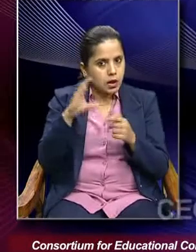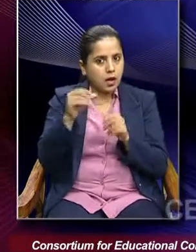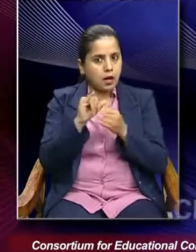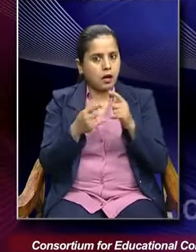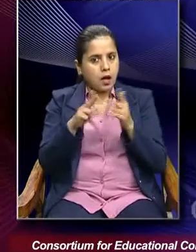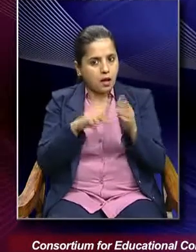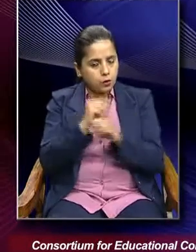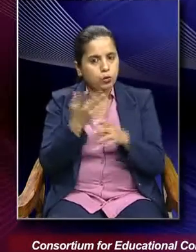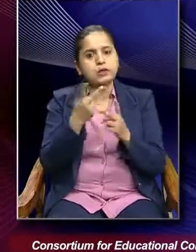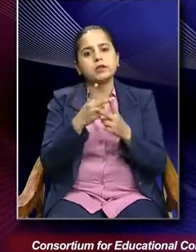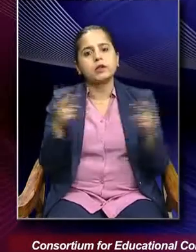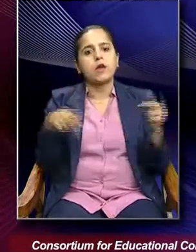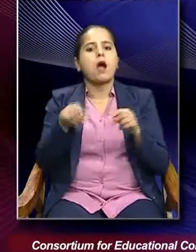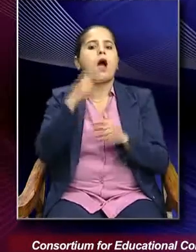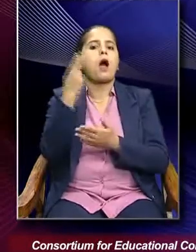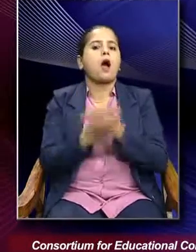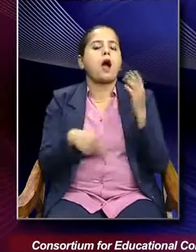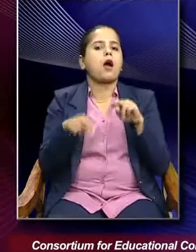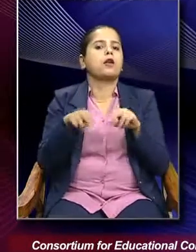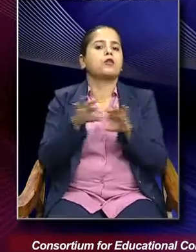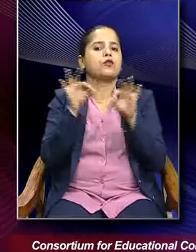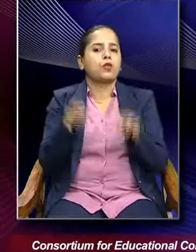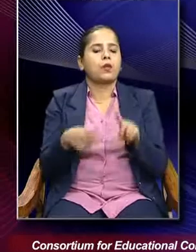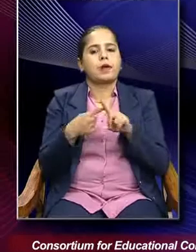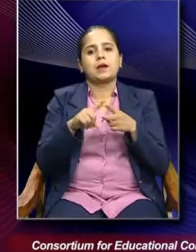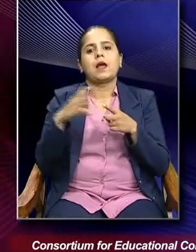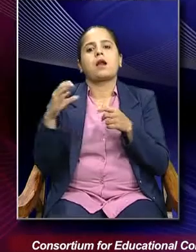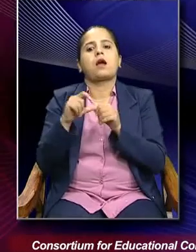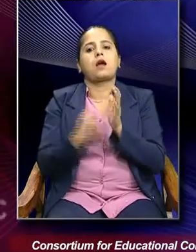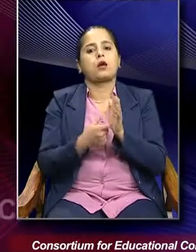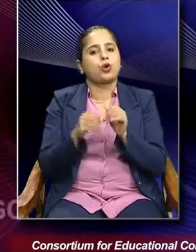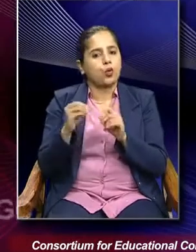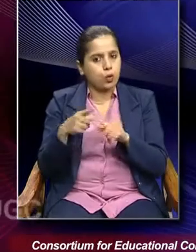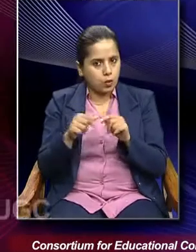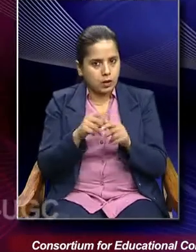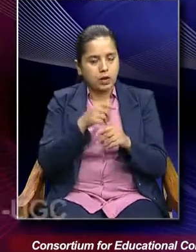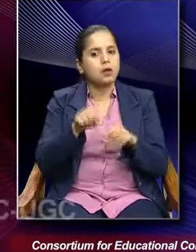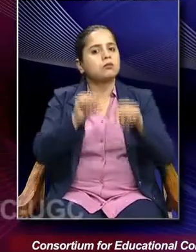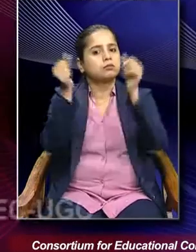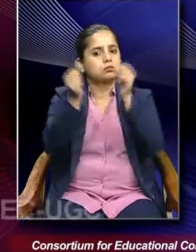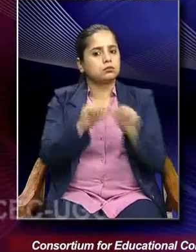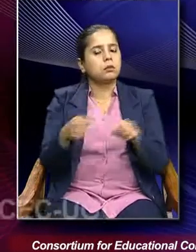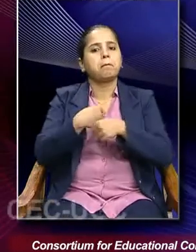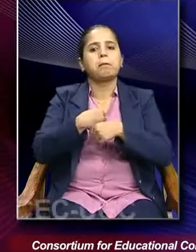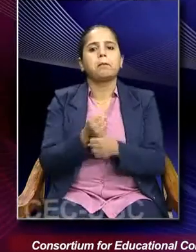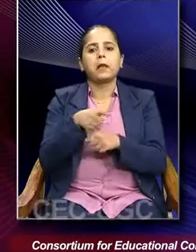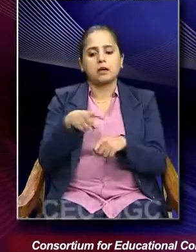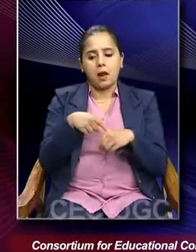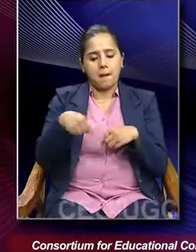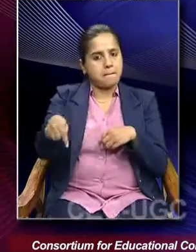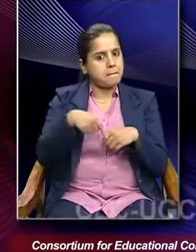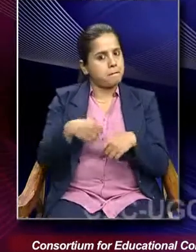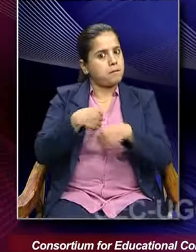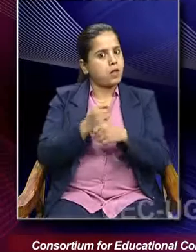as different art forms like terracotta statues were made during this period.